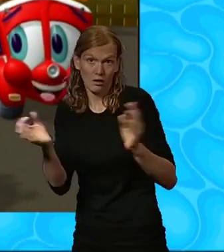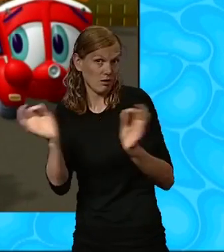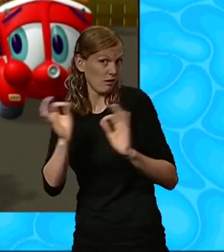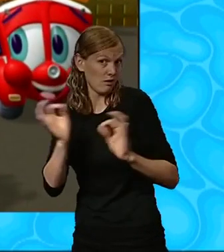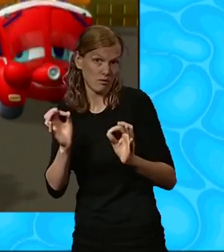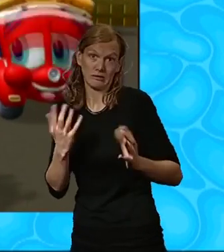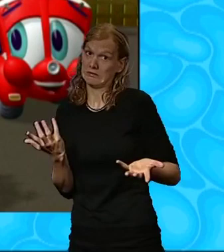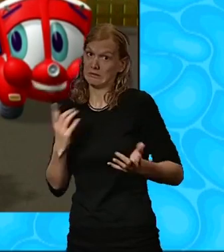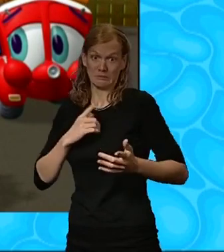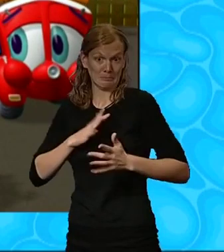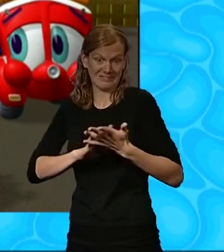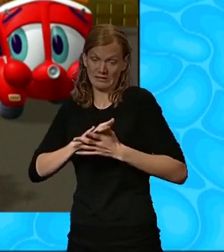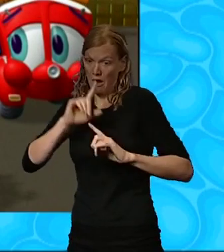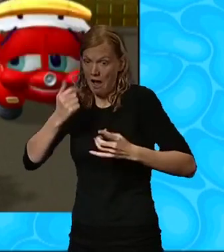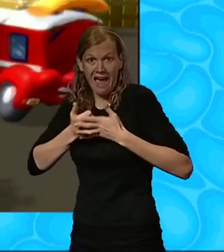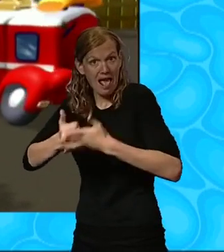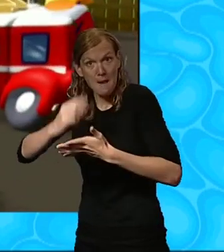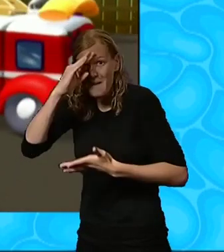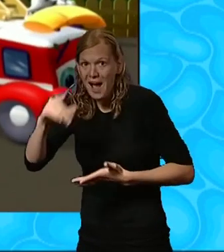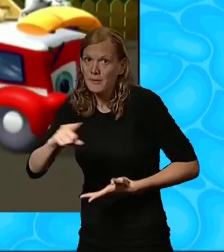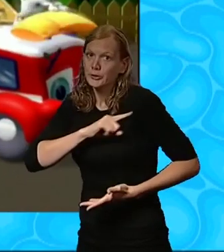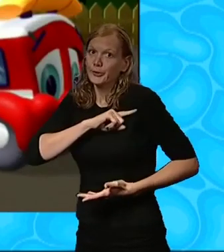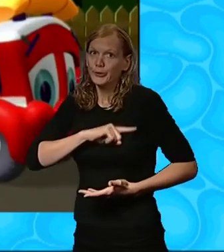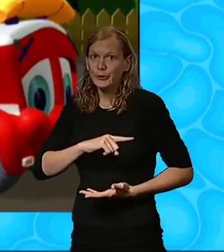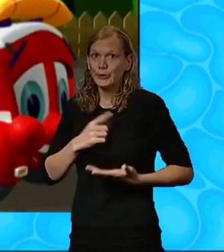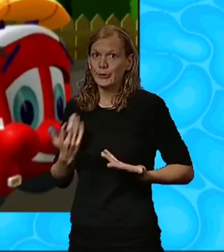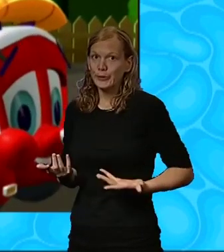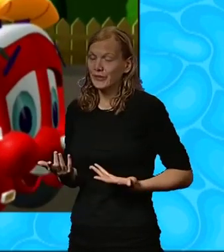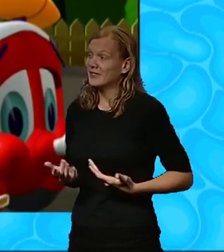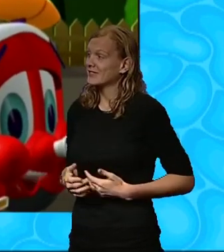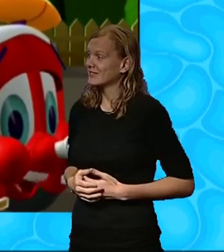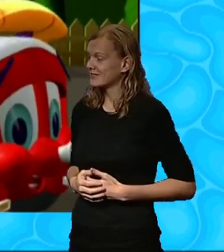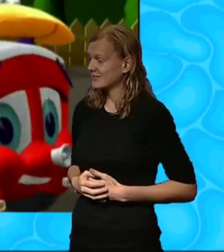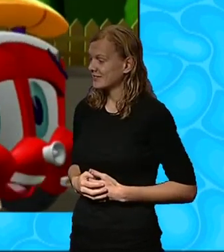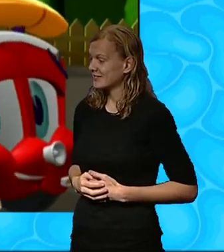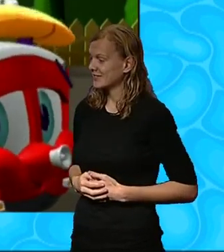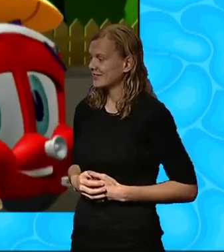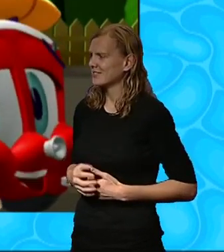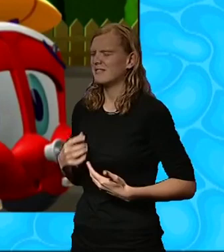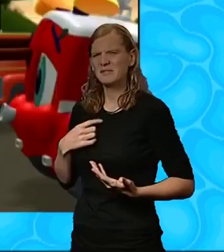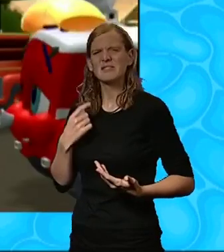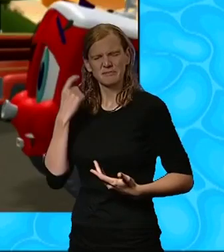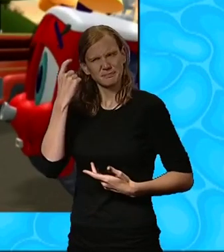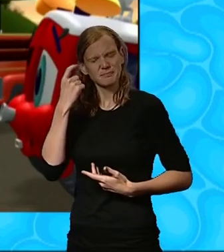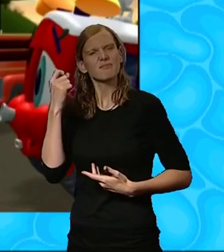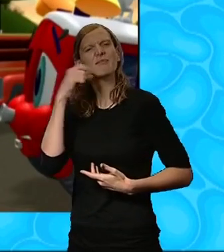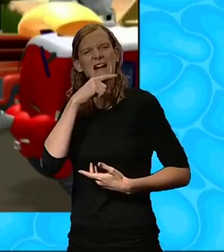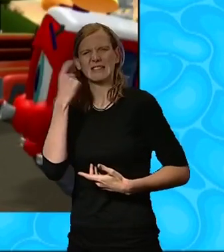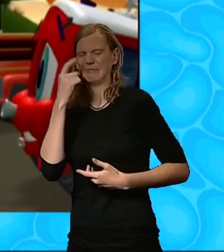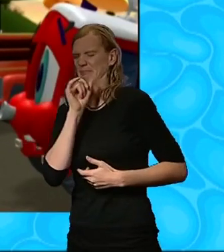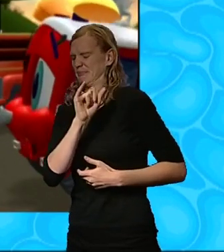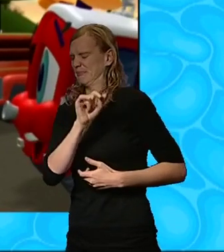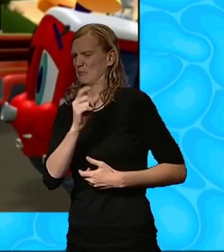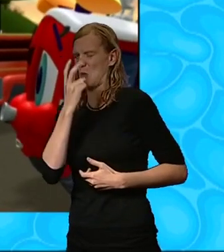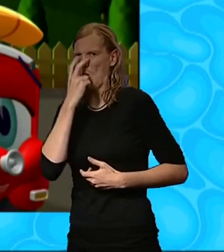have never have helped Captain Parker. Before today, I had some funny ideas about what older trucks could do, but you proved to me